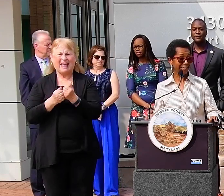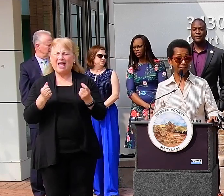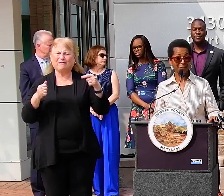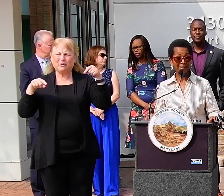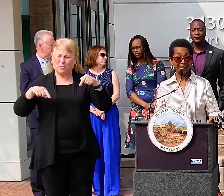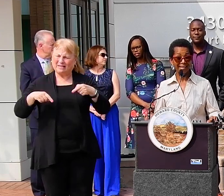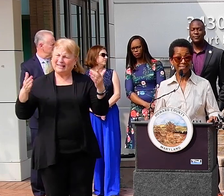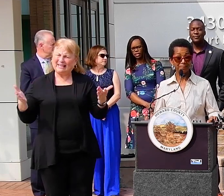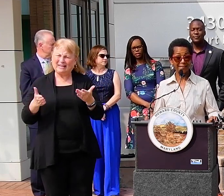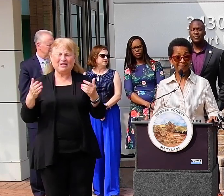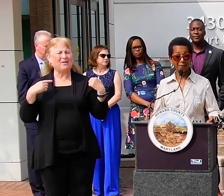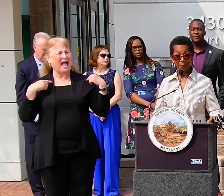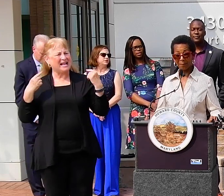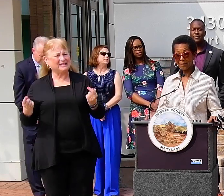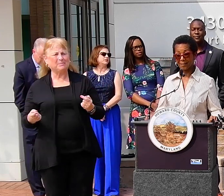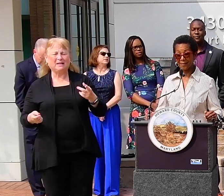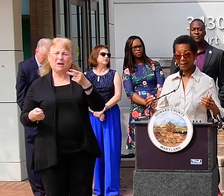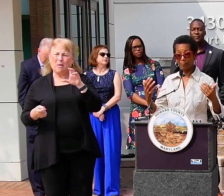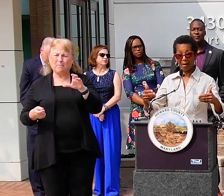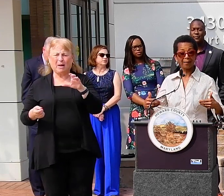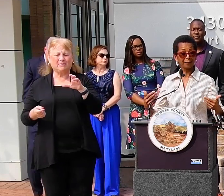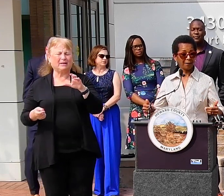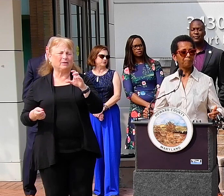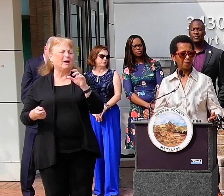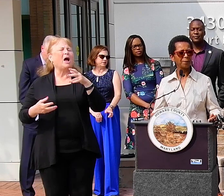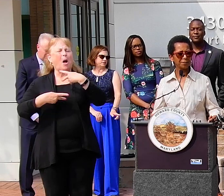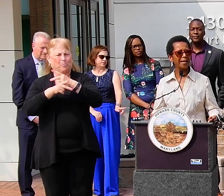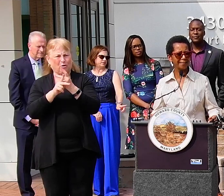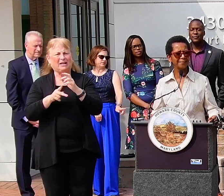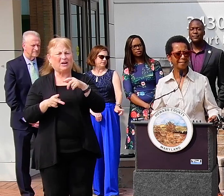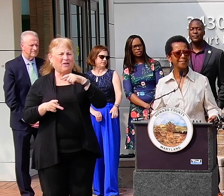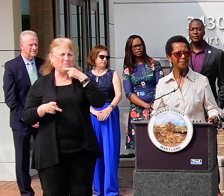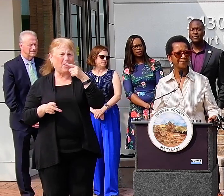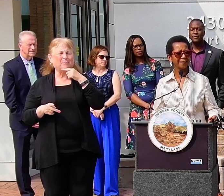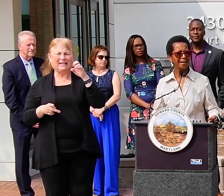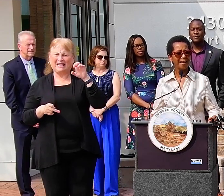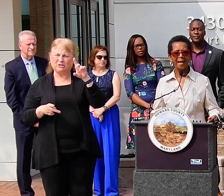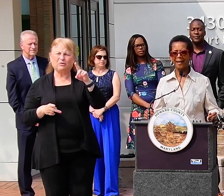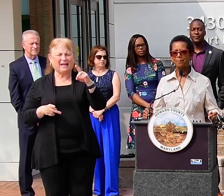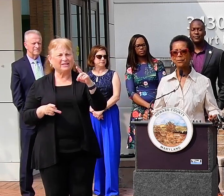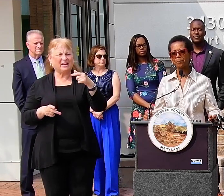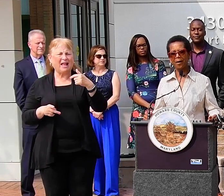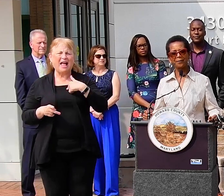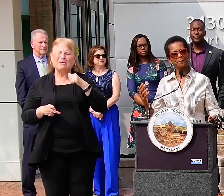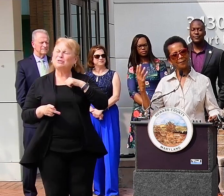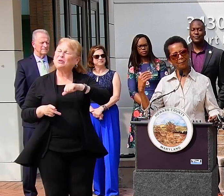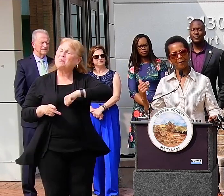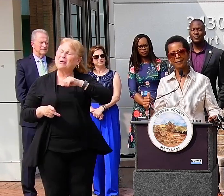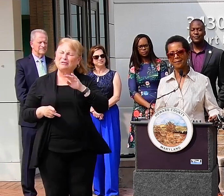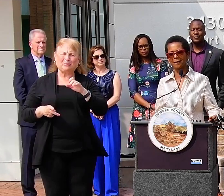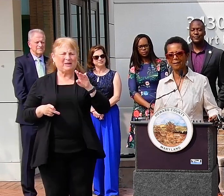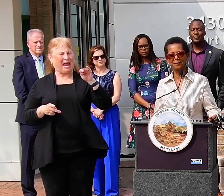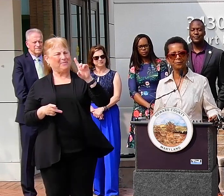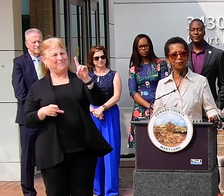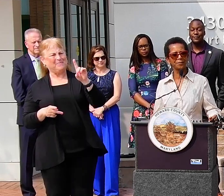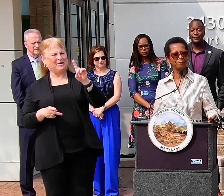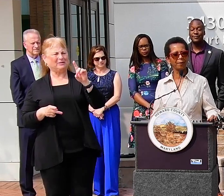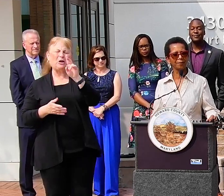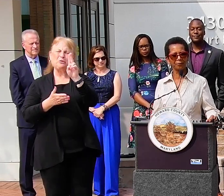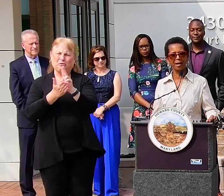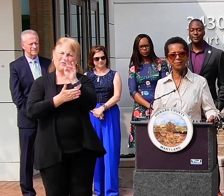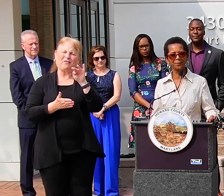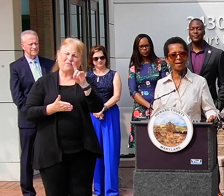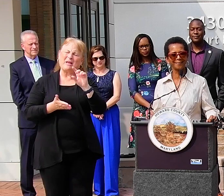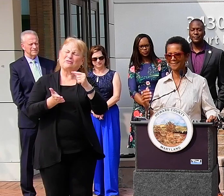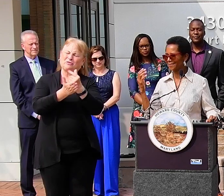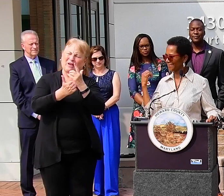everybody here has been a product of public education. And I'm so proud to be a University of